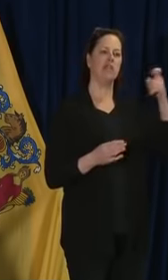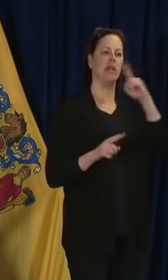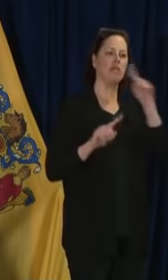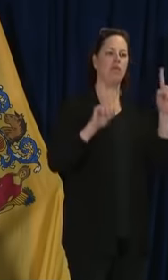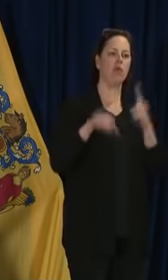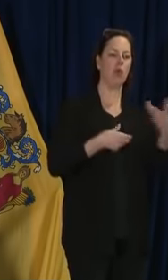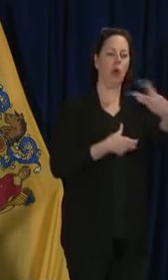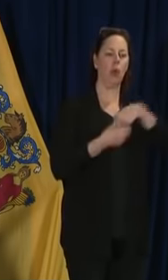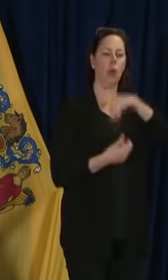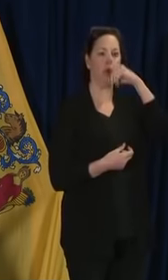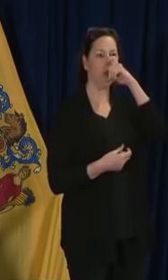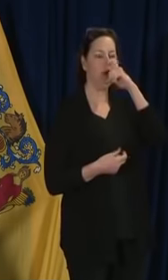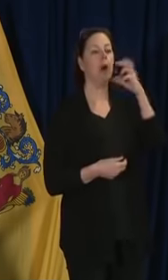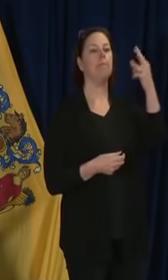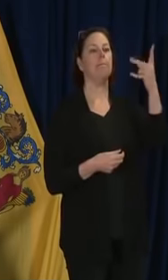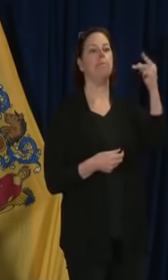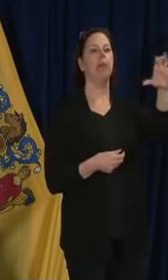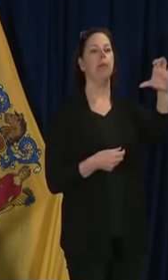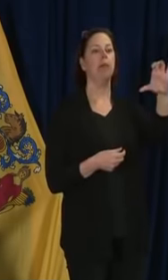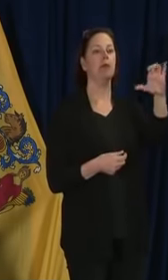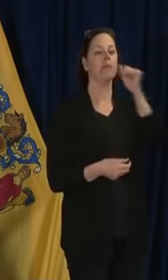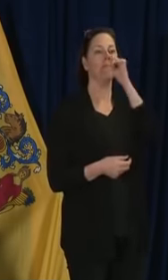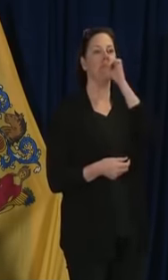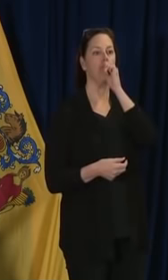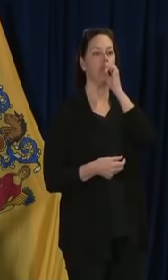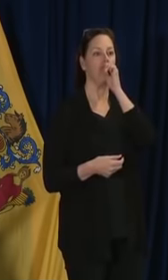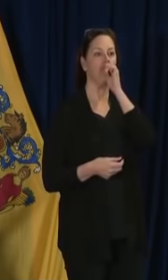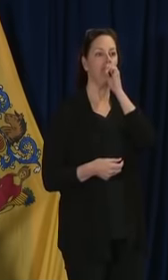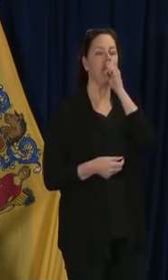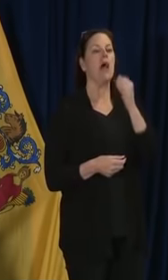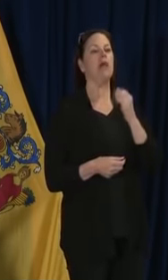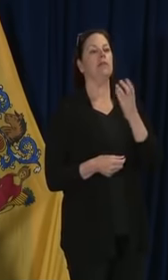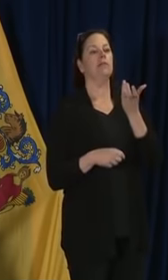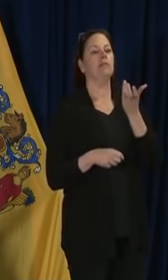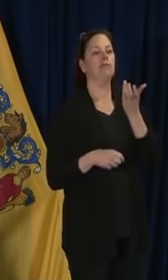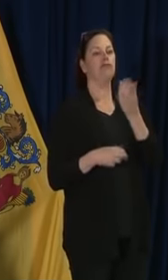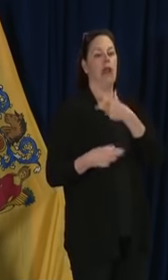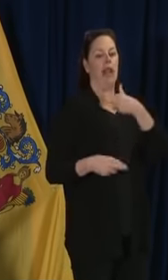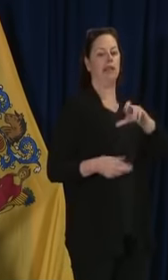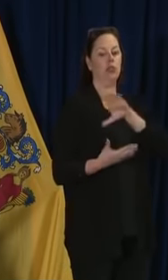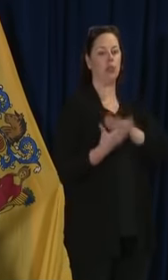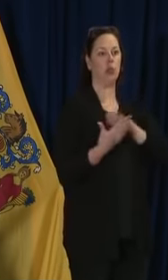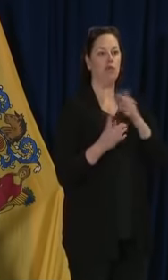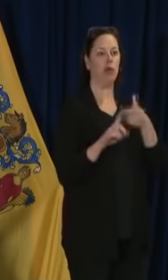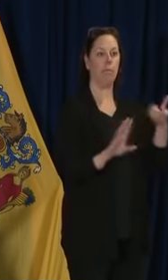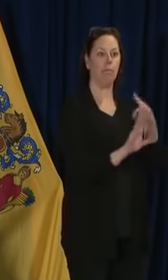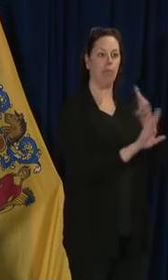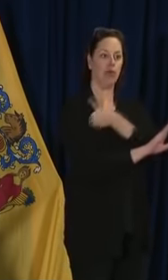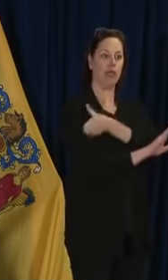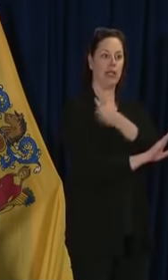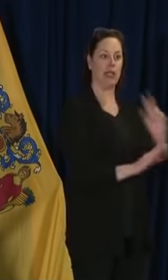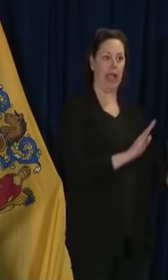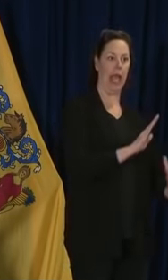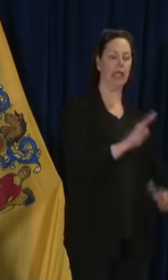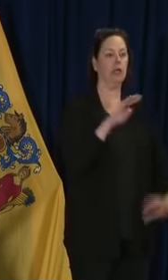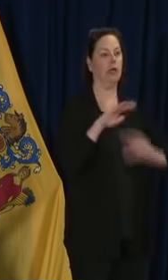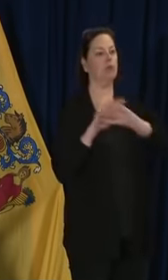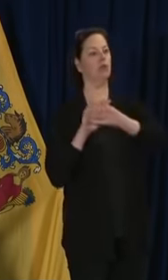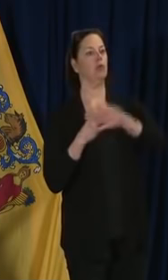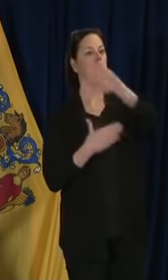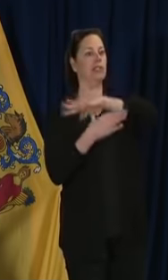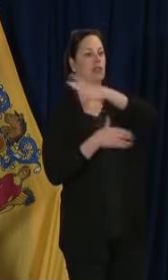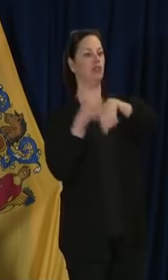private, and parochial schools from pre-K to grade 12. And all colleges and universities